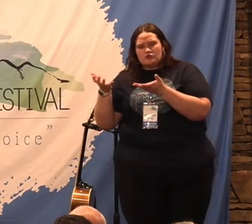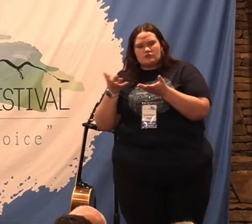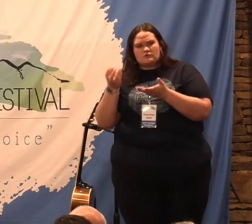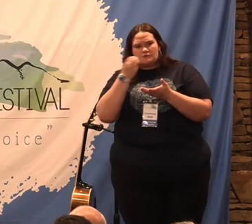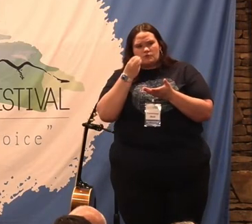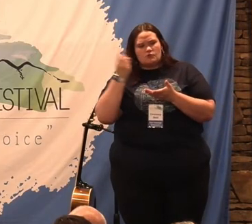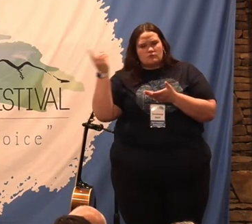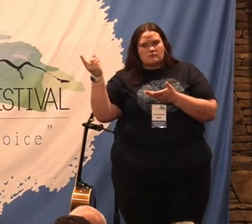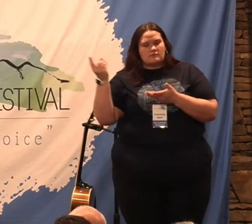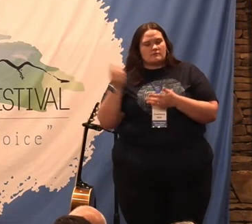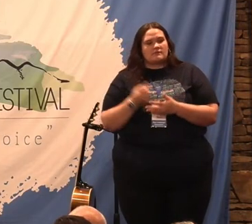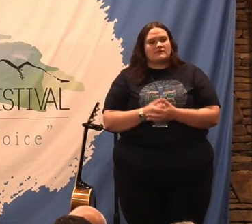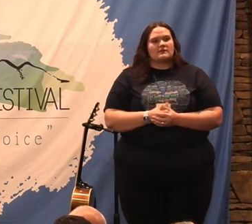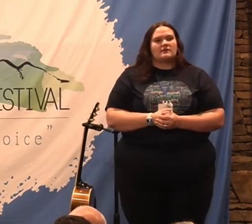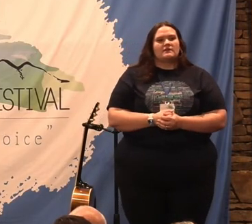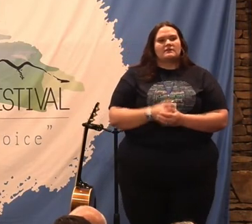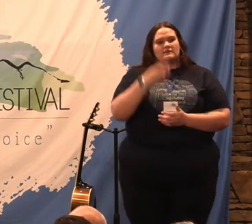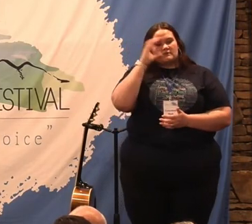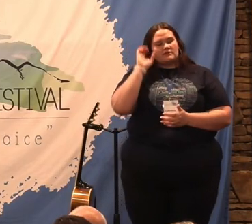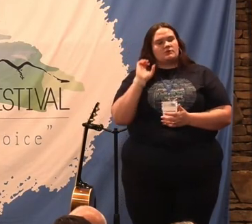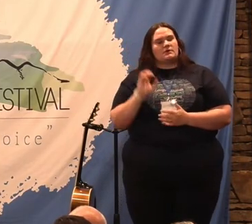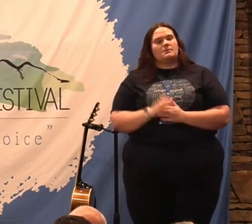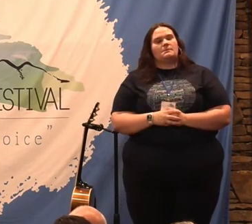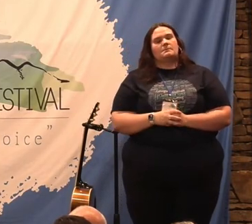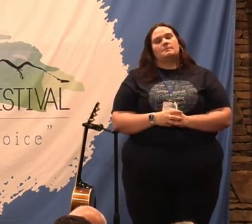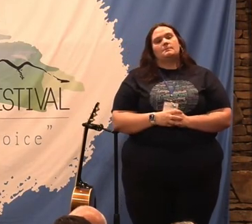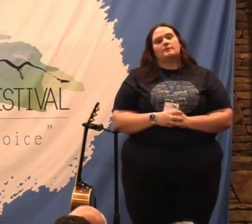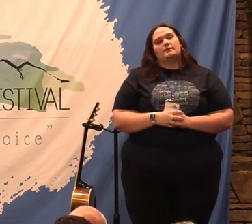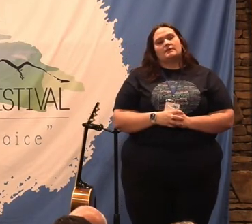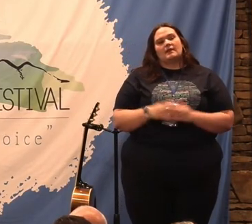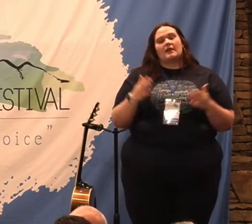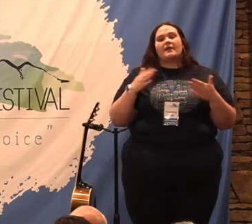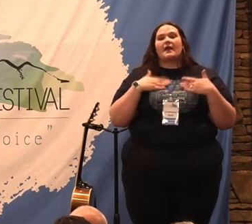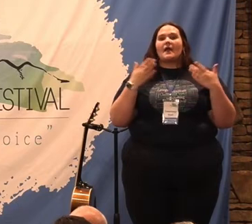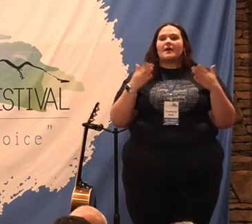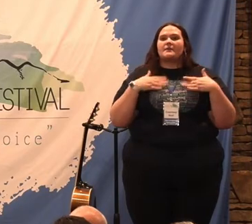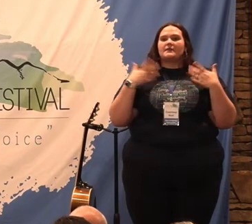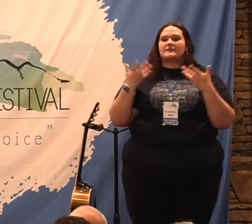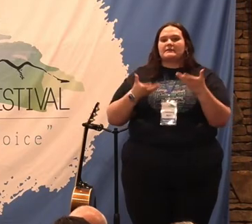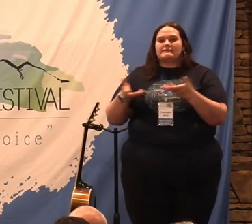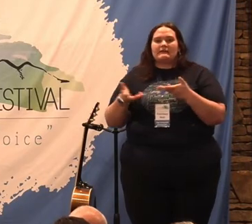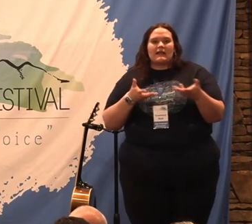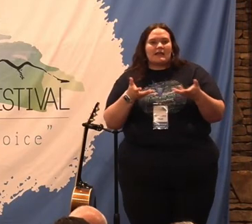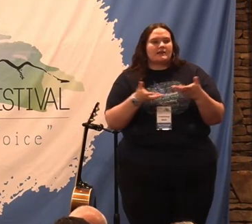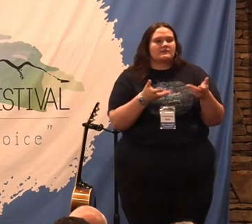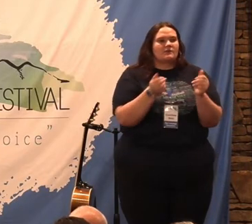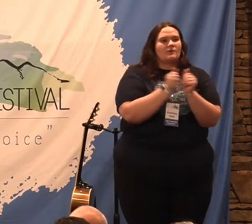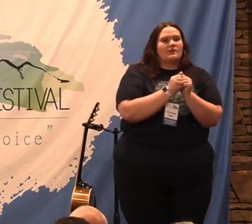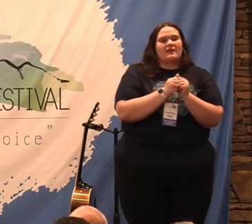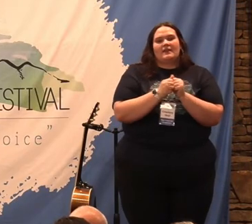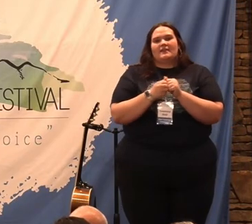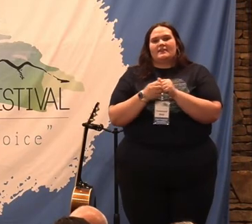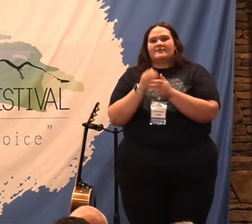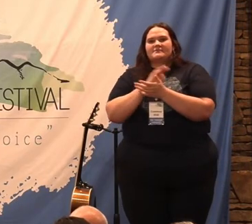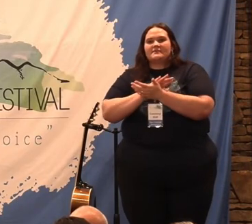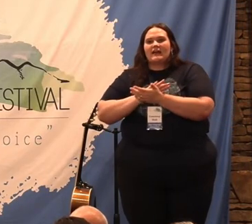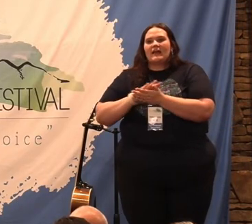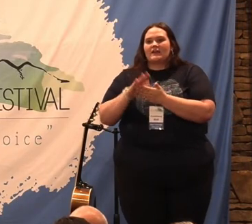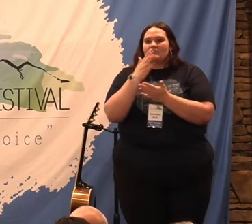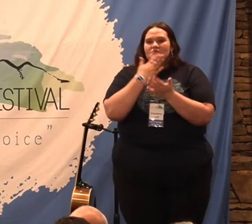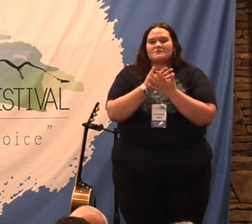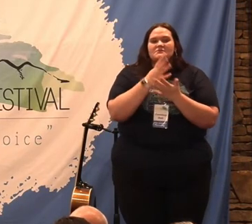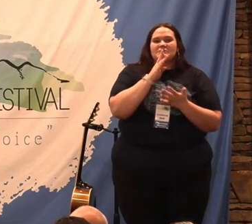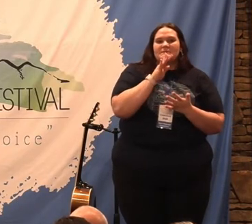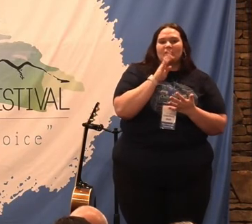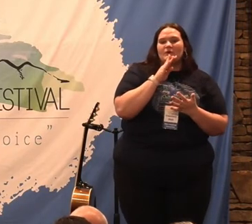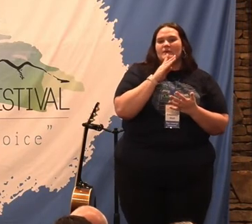escargot. And in this way, Cinderella found herself happily engaged all evening with the courteous, well-spoken